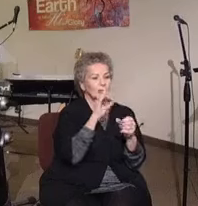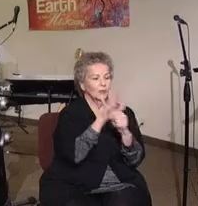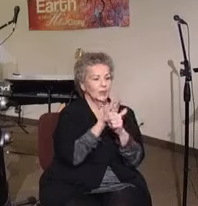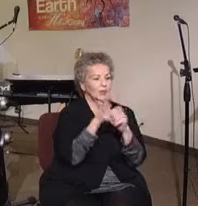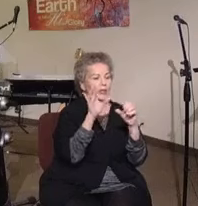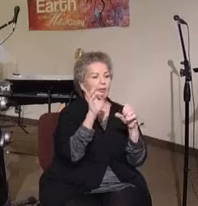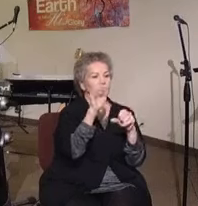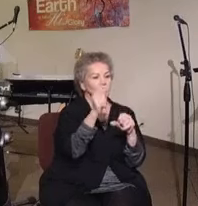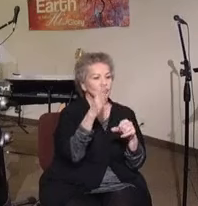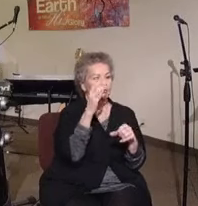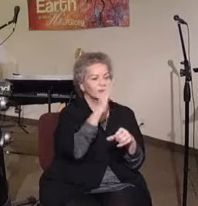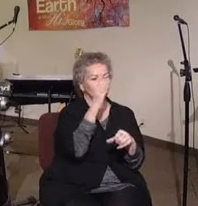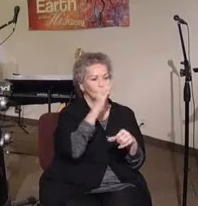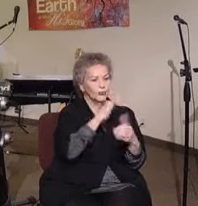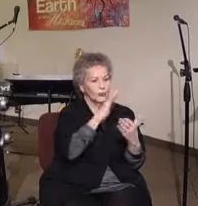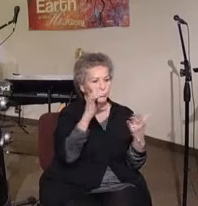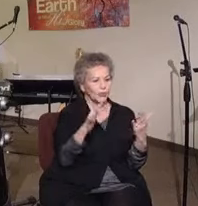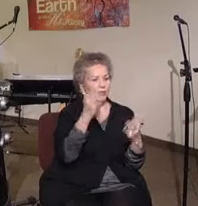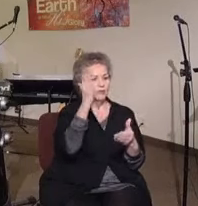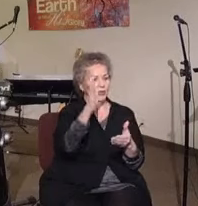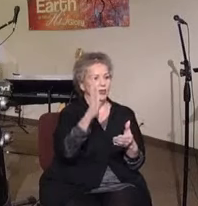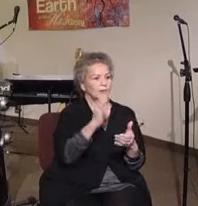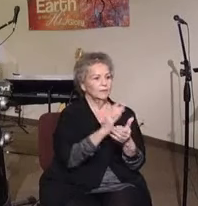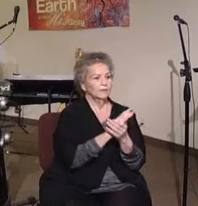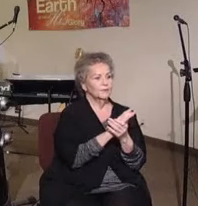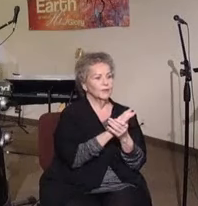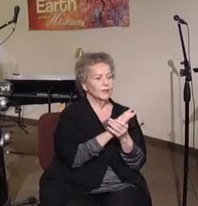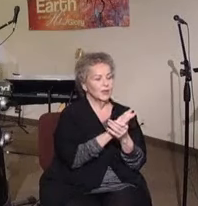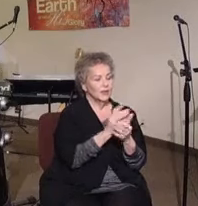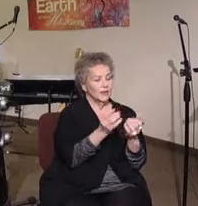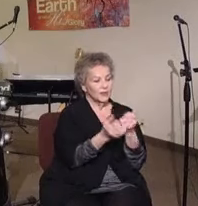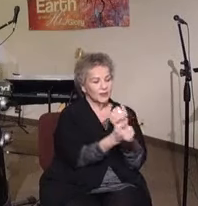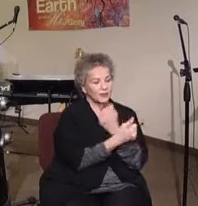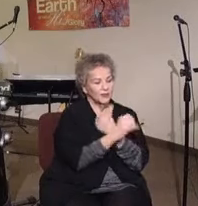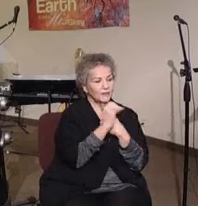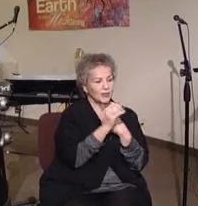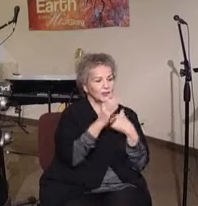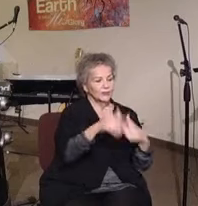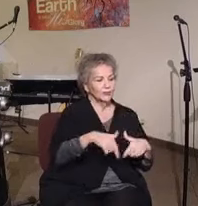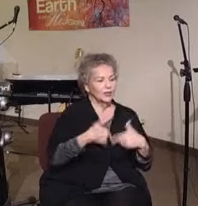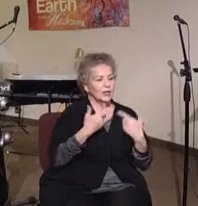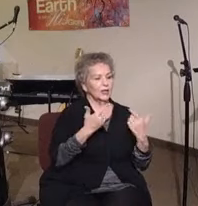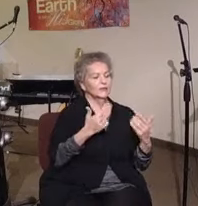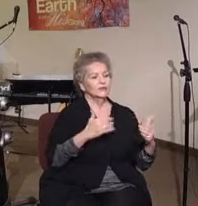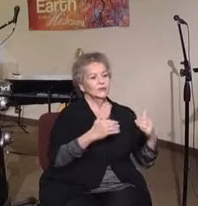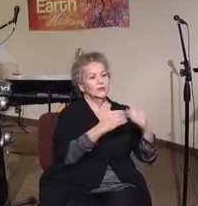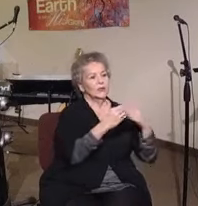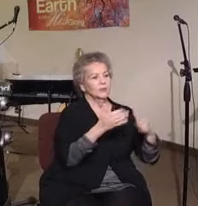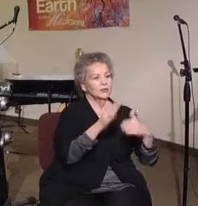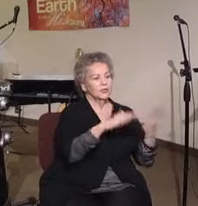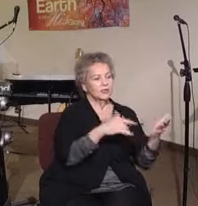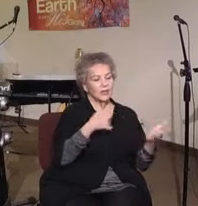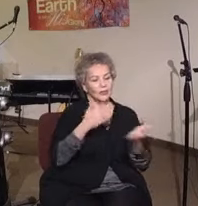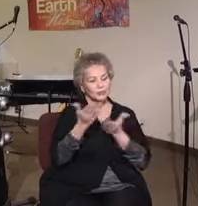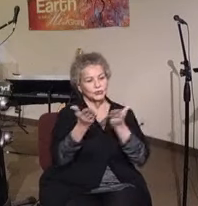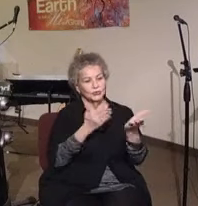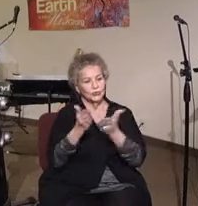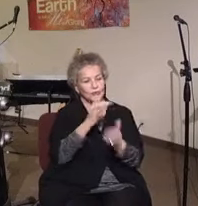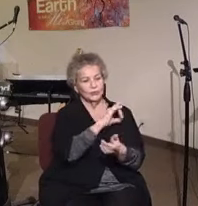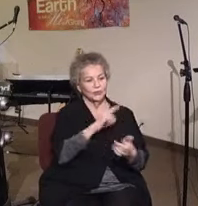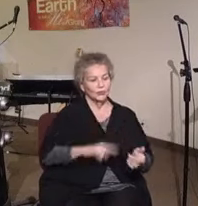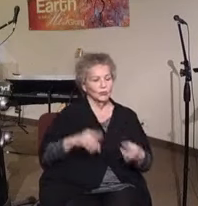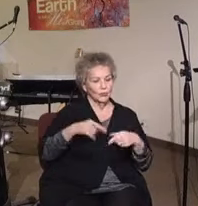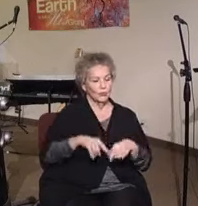glory of God. They loved not their lives unto death. In other words, I will serve the Lord, and while I'm living, I'm